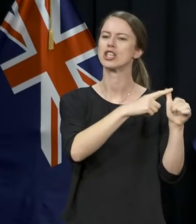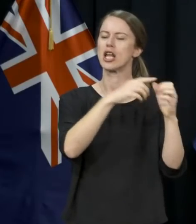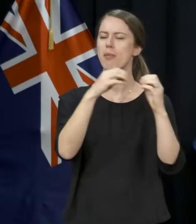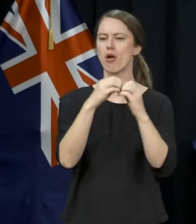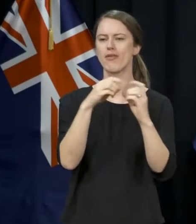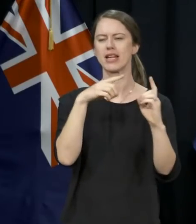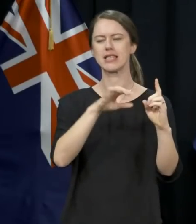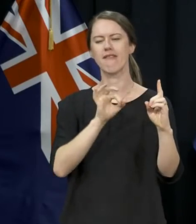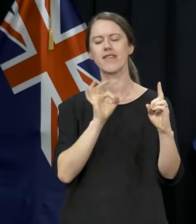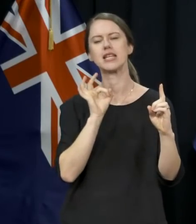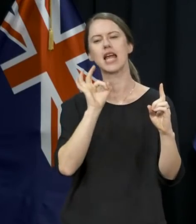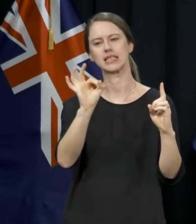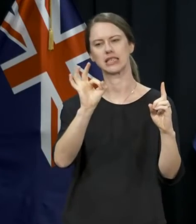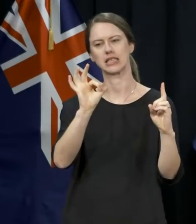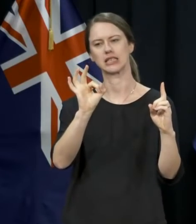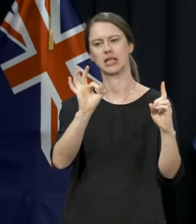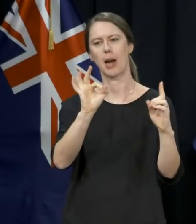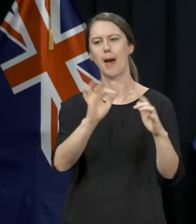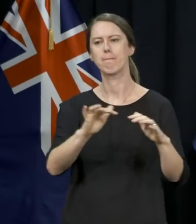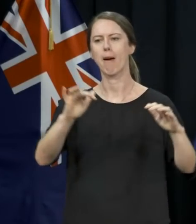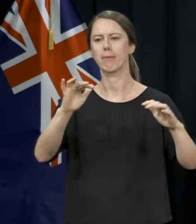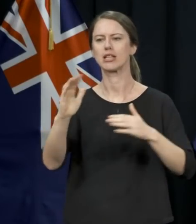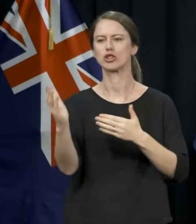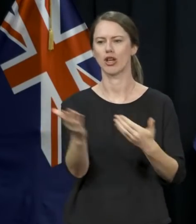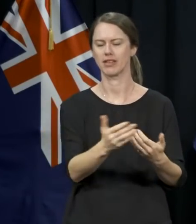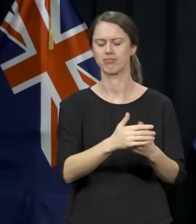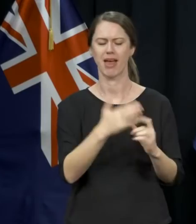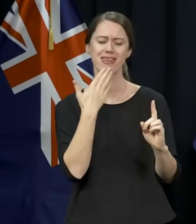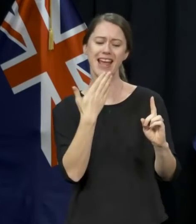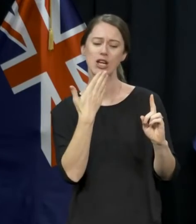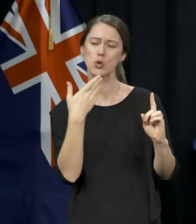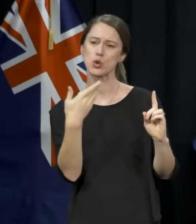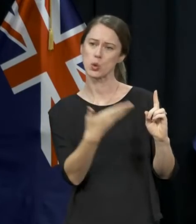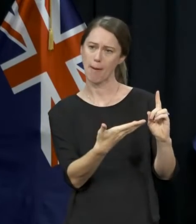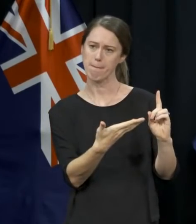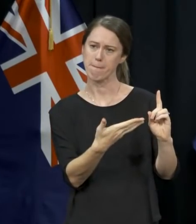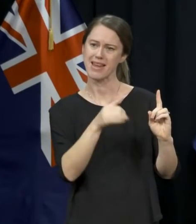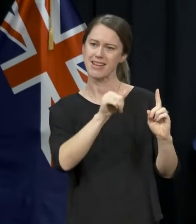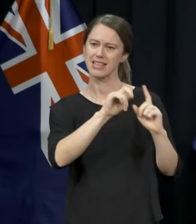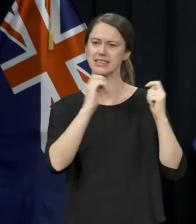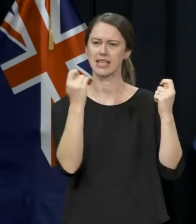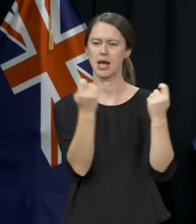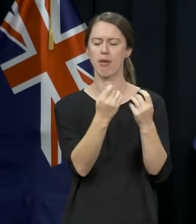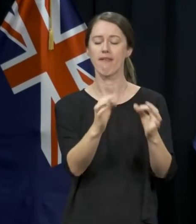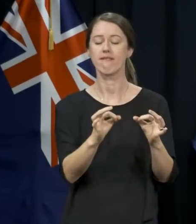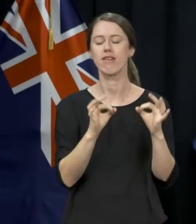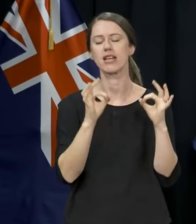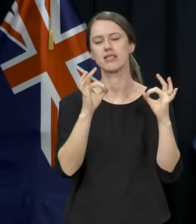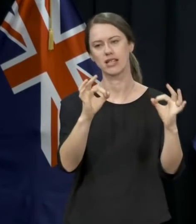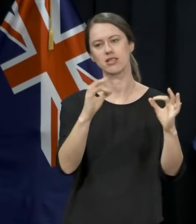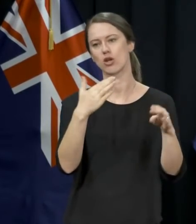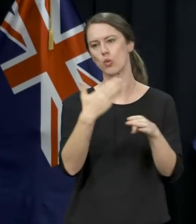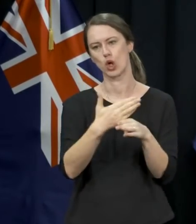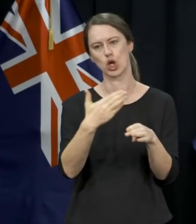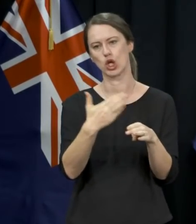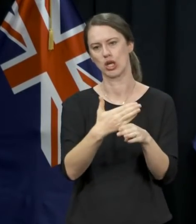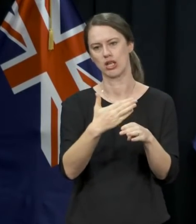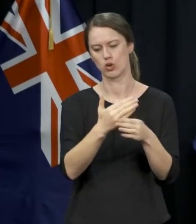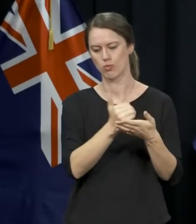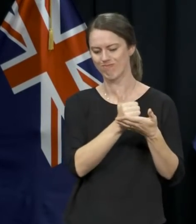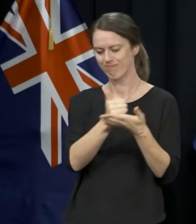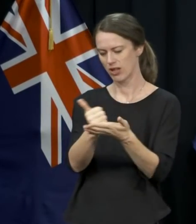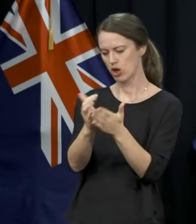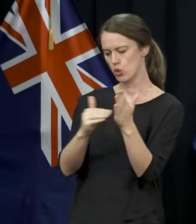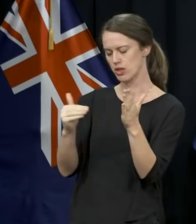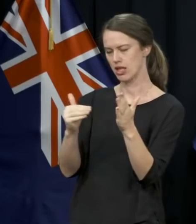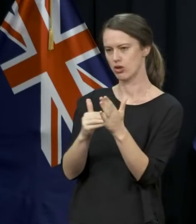public servant. Thank you, Ashley, and your team for the extraordinary work you have done for our country